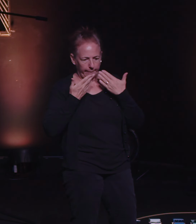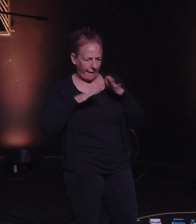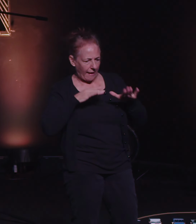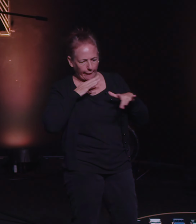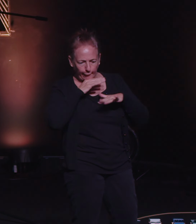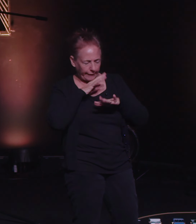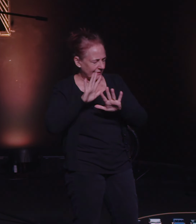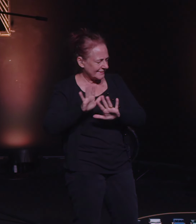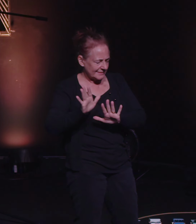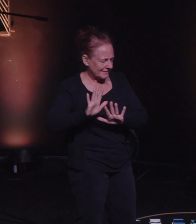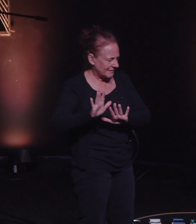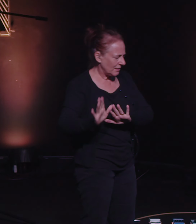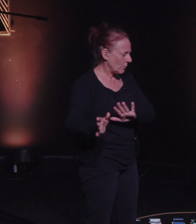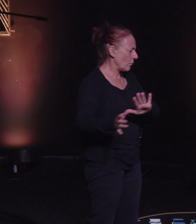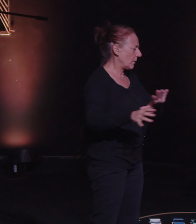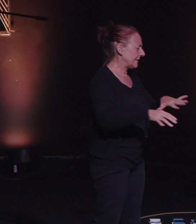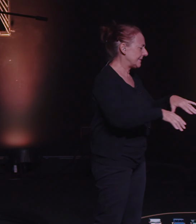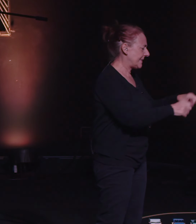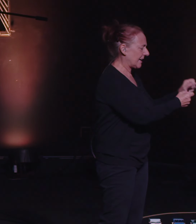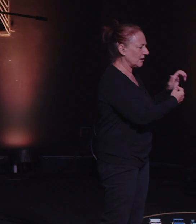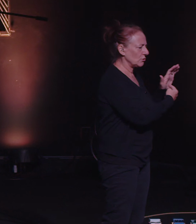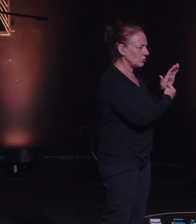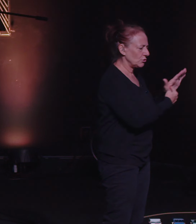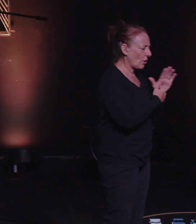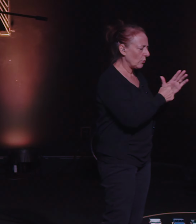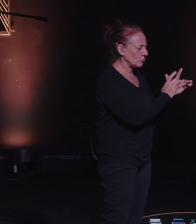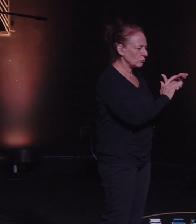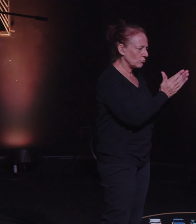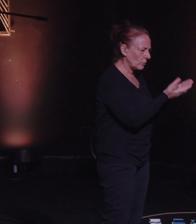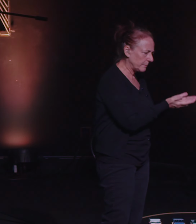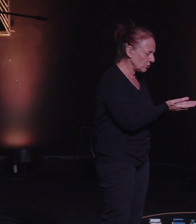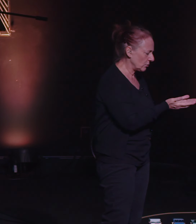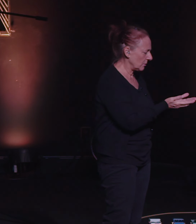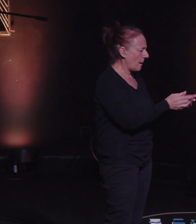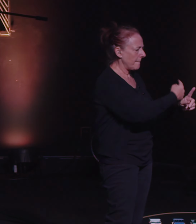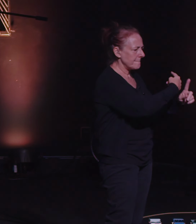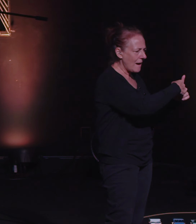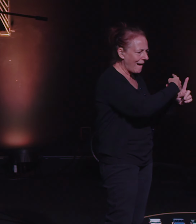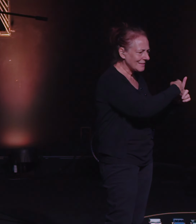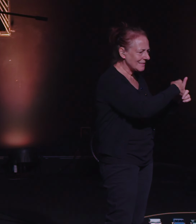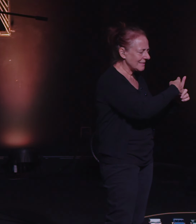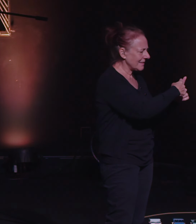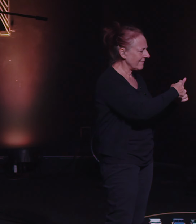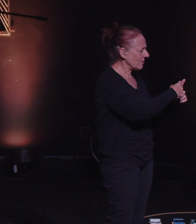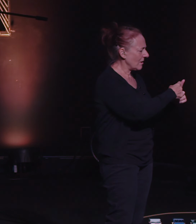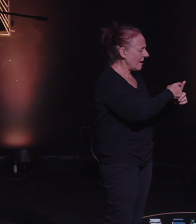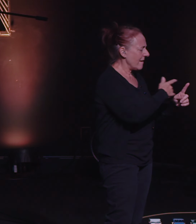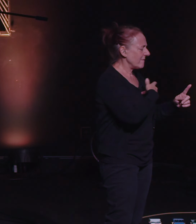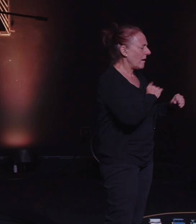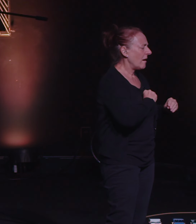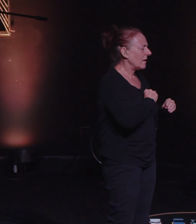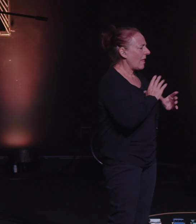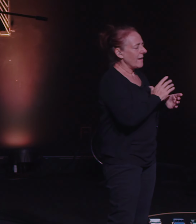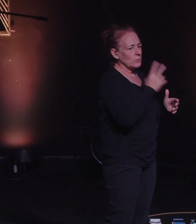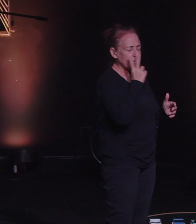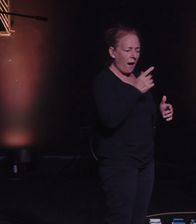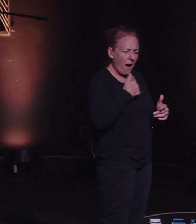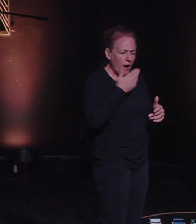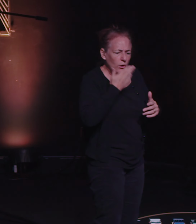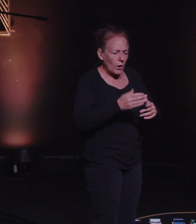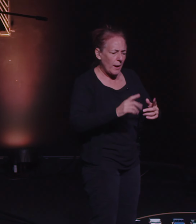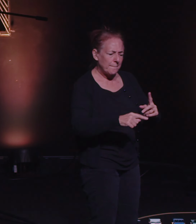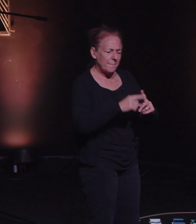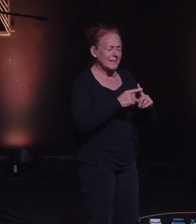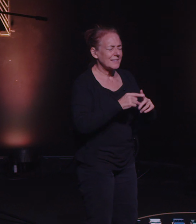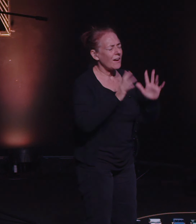use it for God's glory. Post Scripture. Post positivity. Post a quote you see from somebody. It doesn't